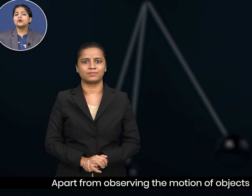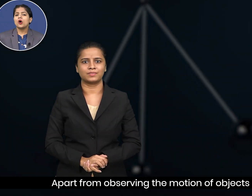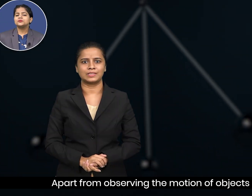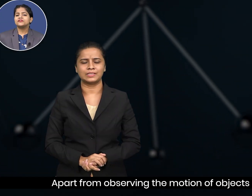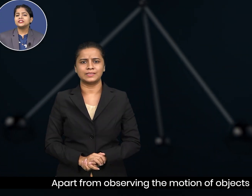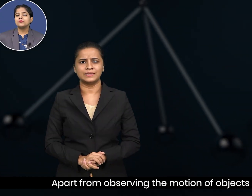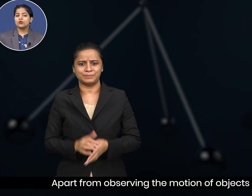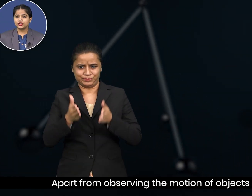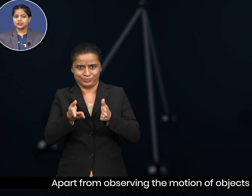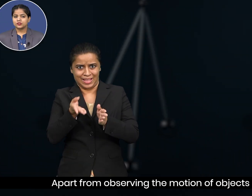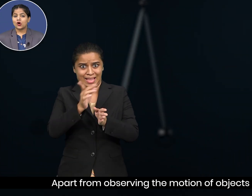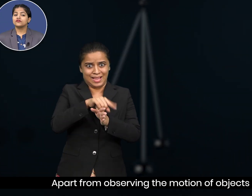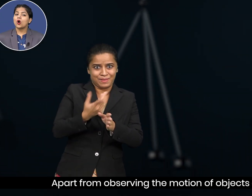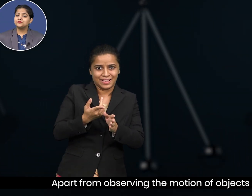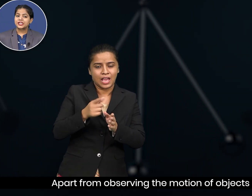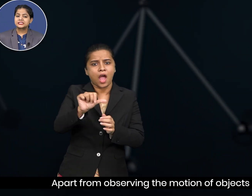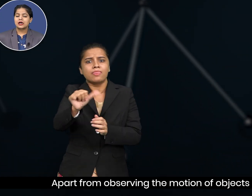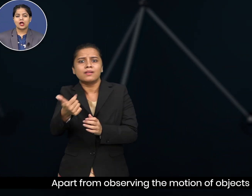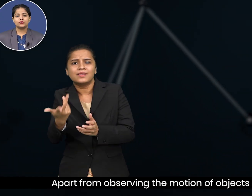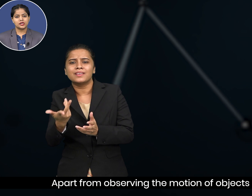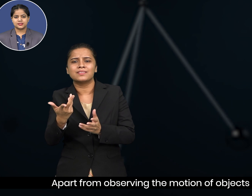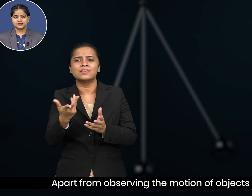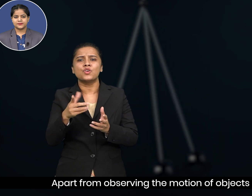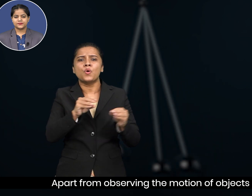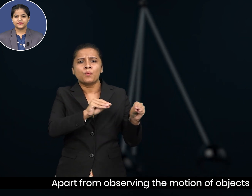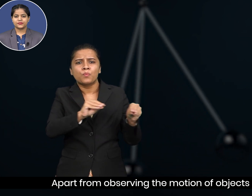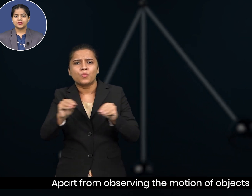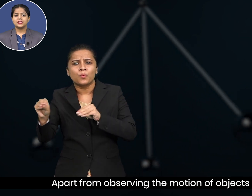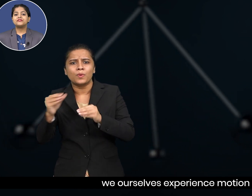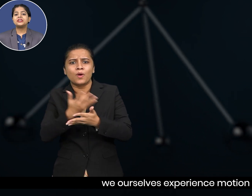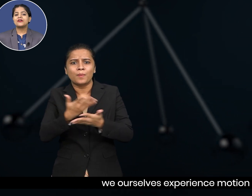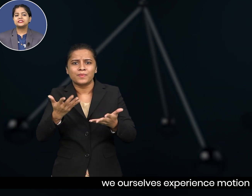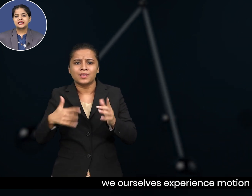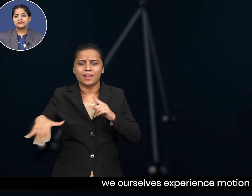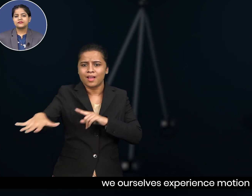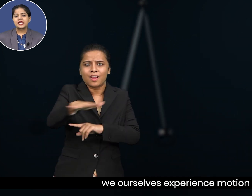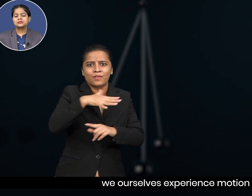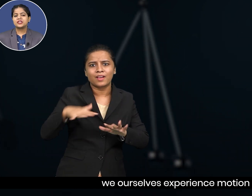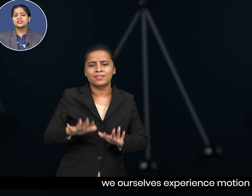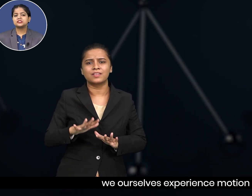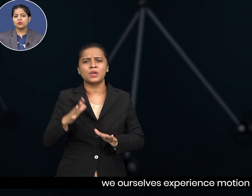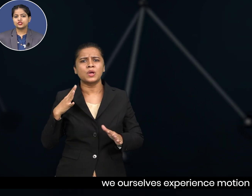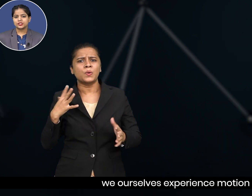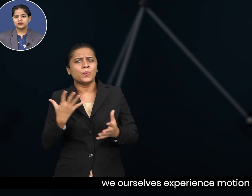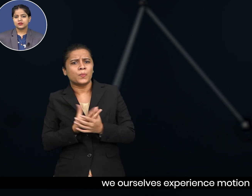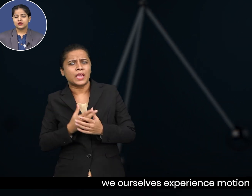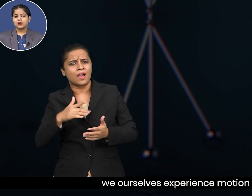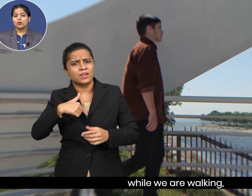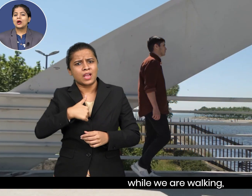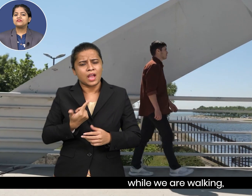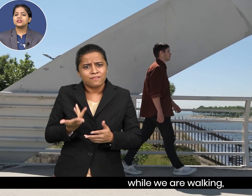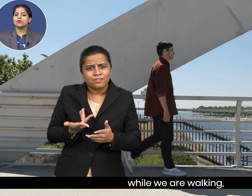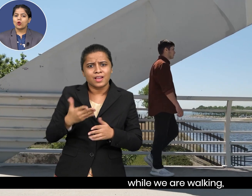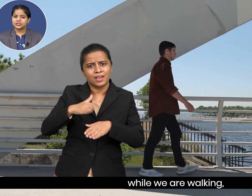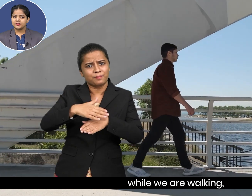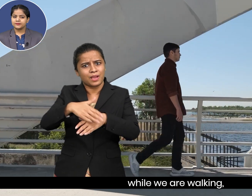Apart from observing the motion of objects around us, we ourselves experience motion